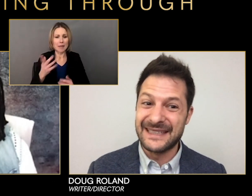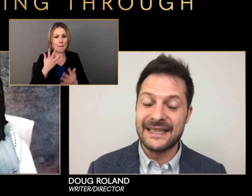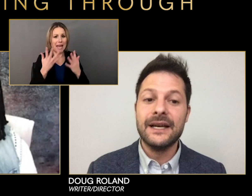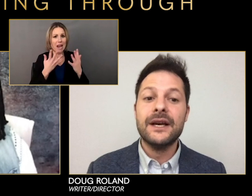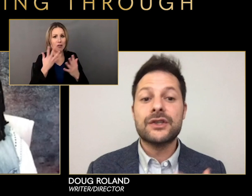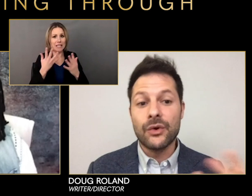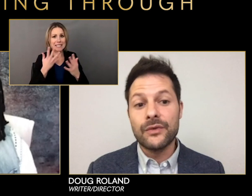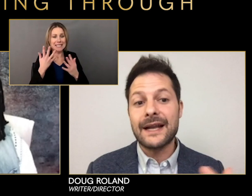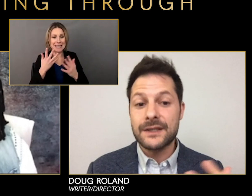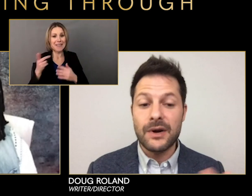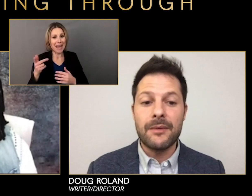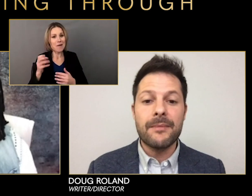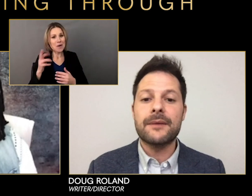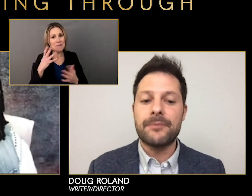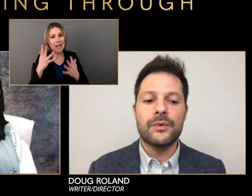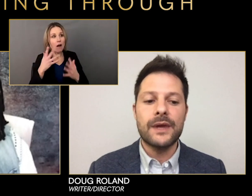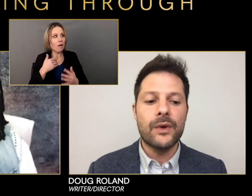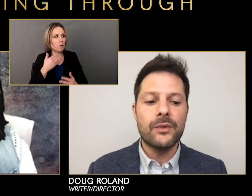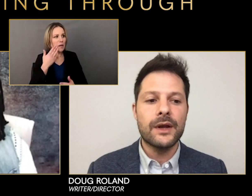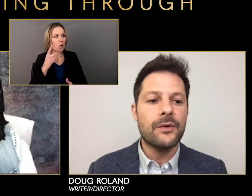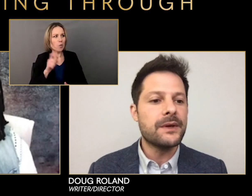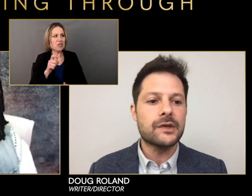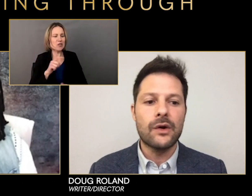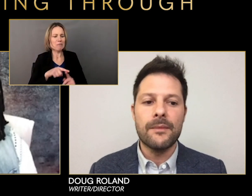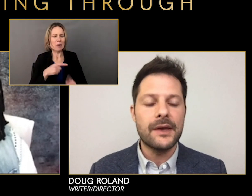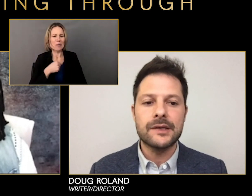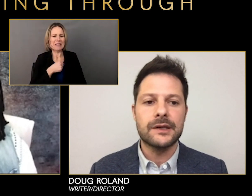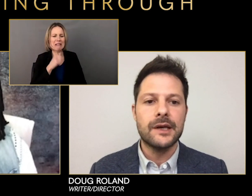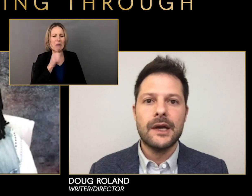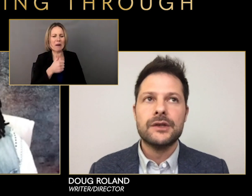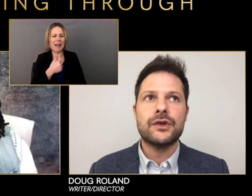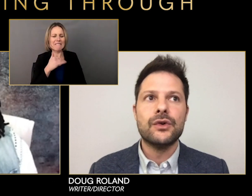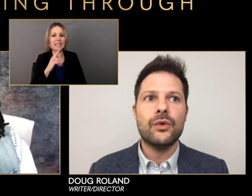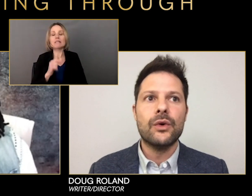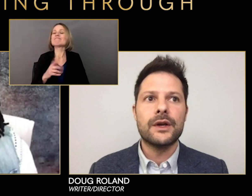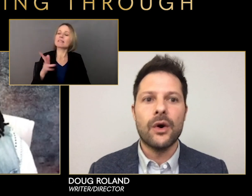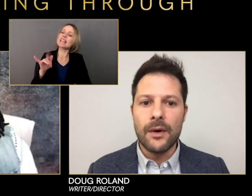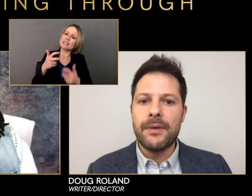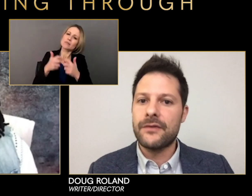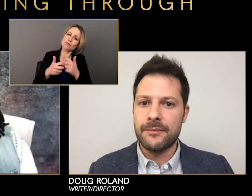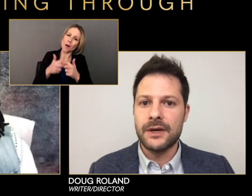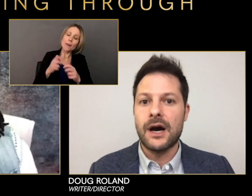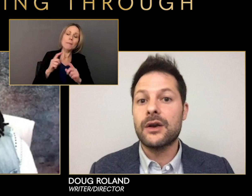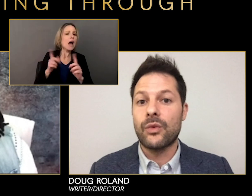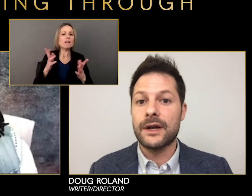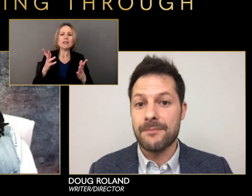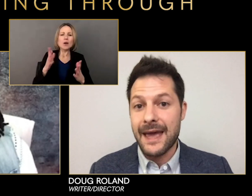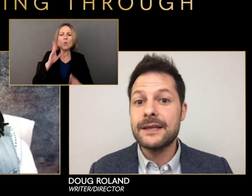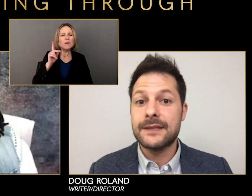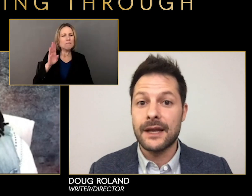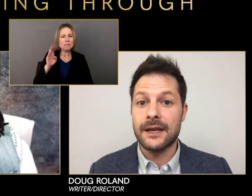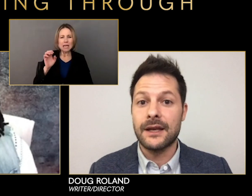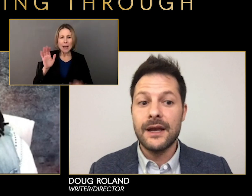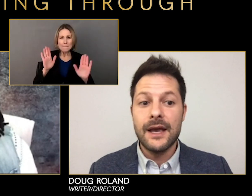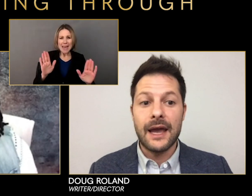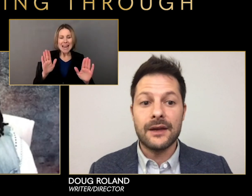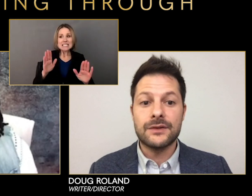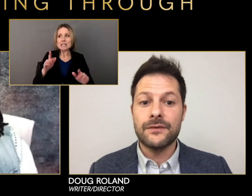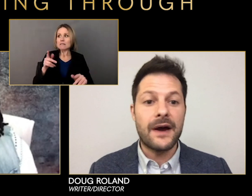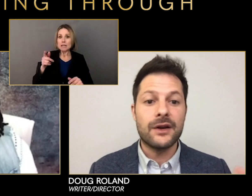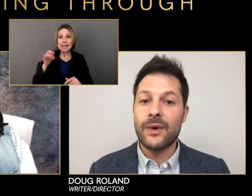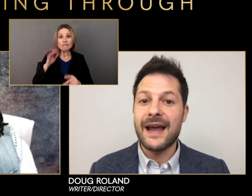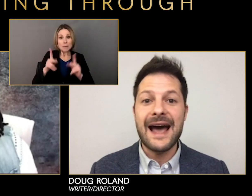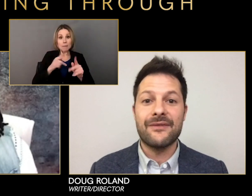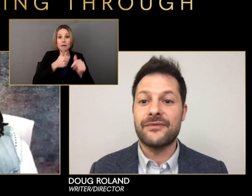don't really. So that's problematic. But yeah, it would be so amazing to go above and beyond what is mandated